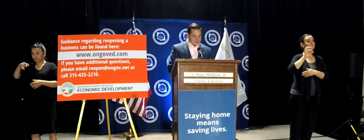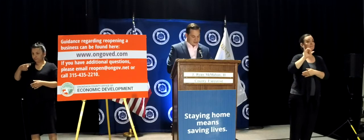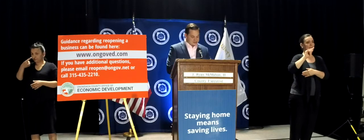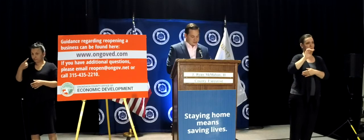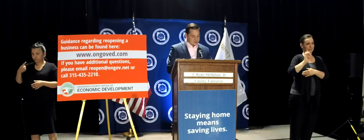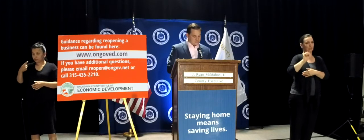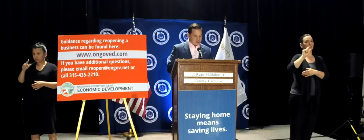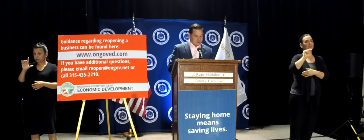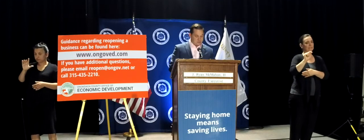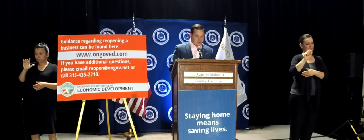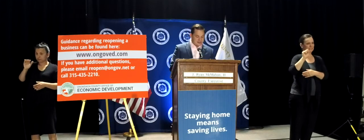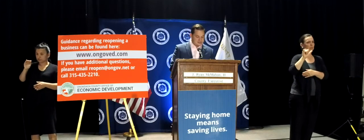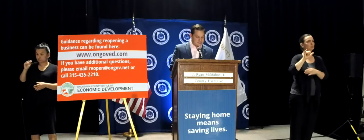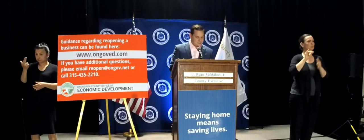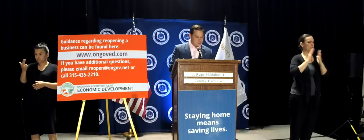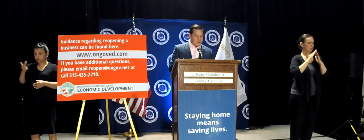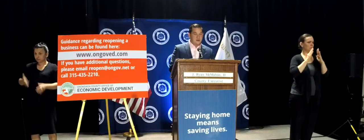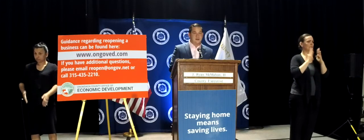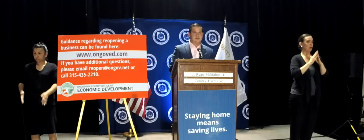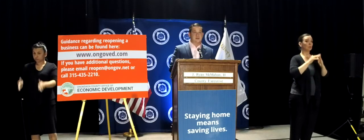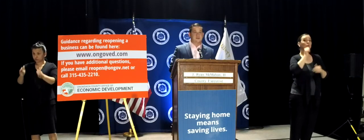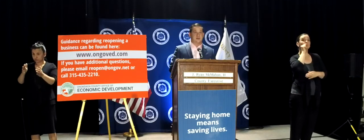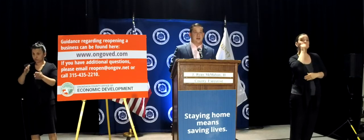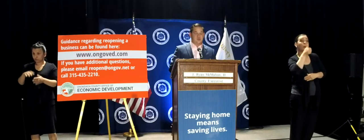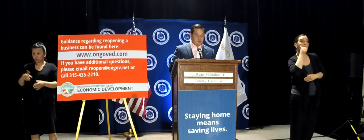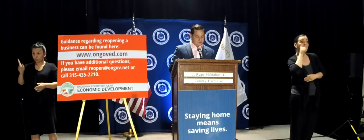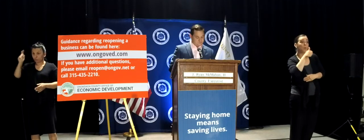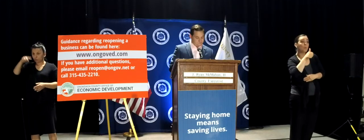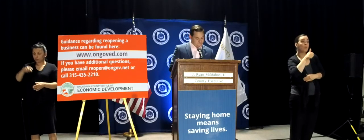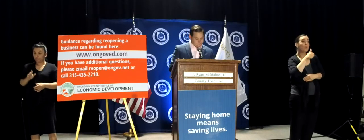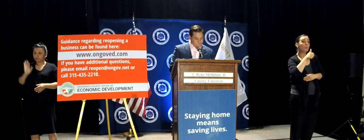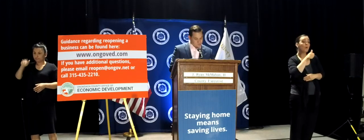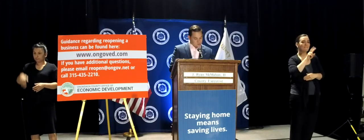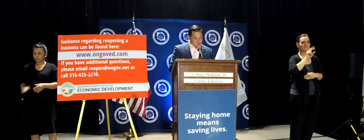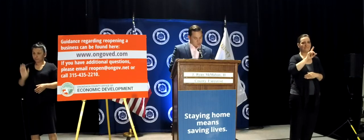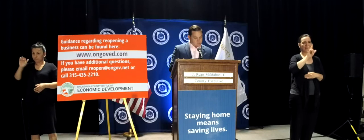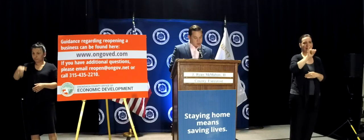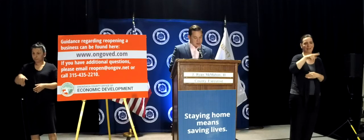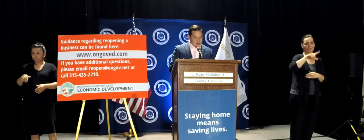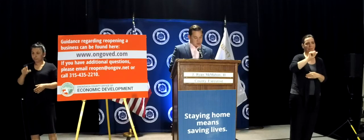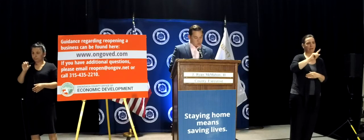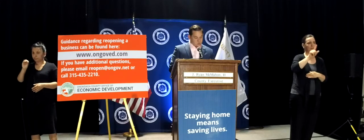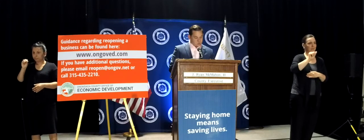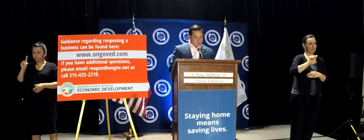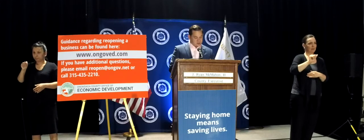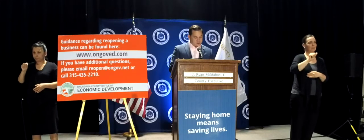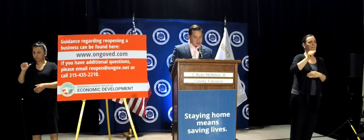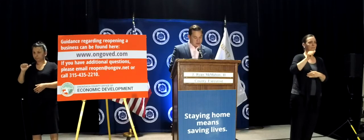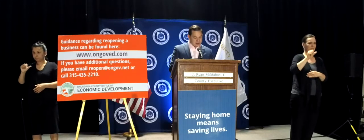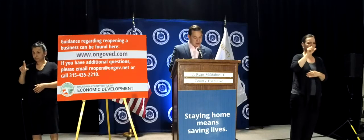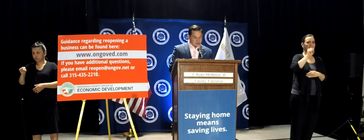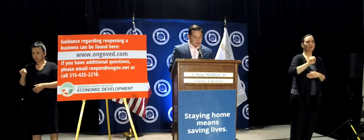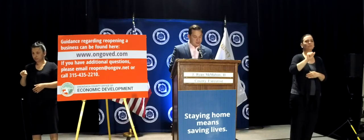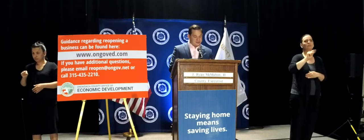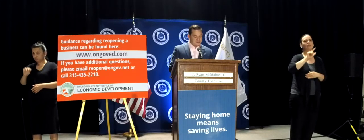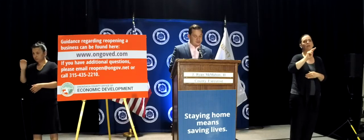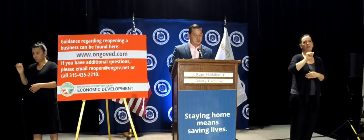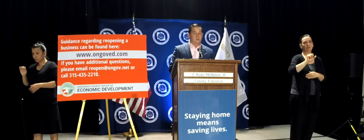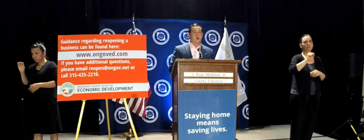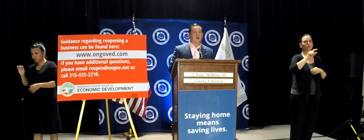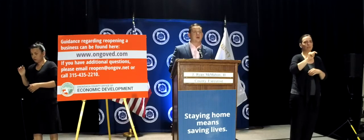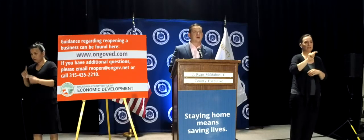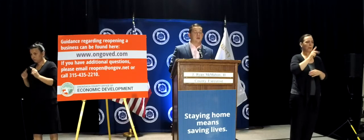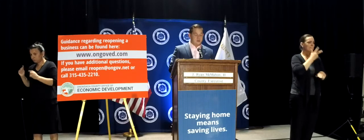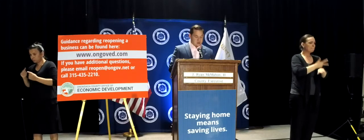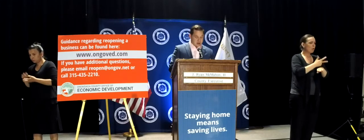Tomorrow, we will be testing in the Valley Plaza on South Salina Street. Monday, we will be at the Clay